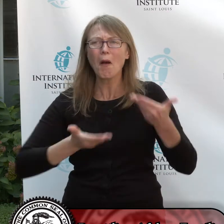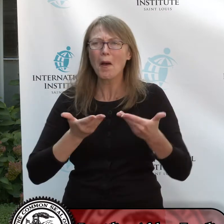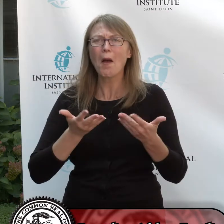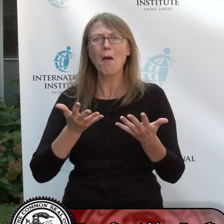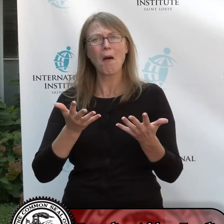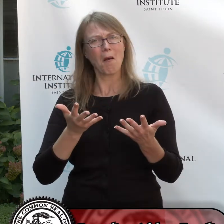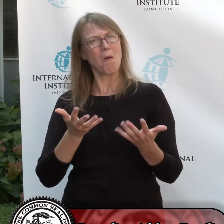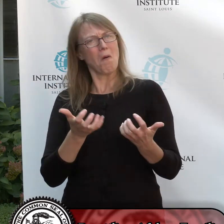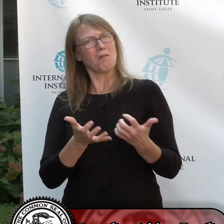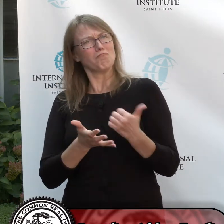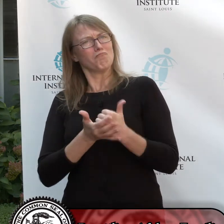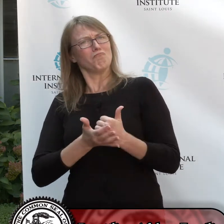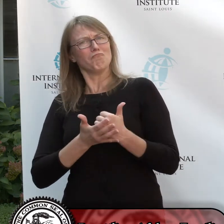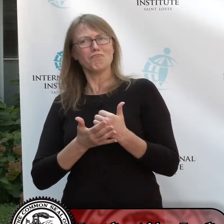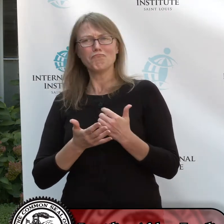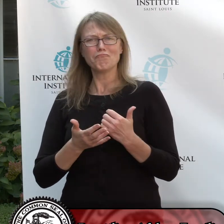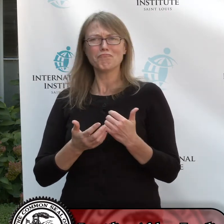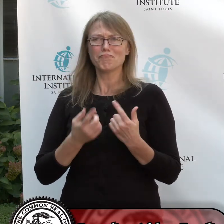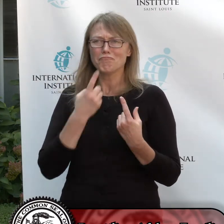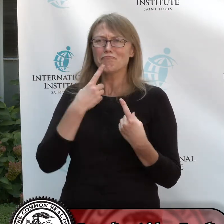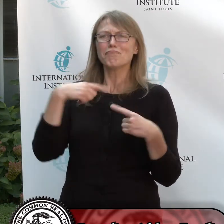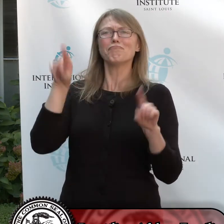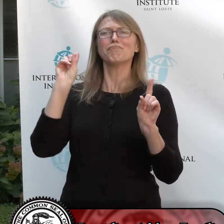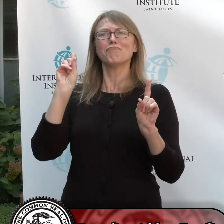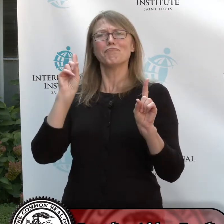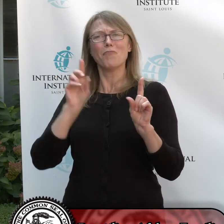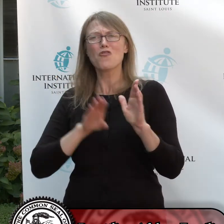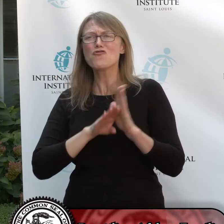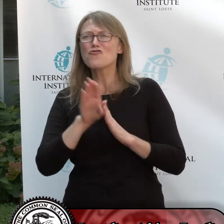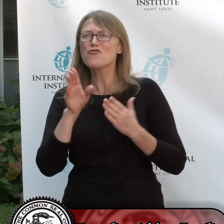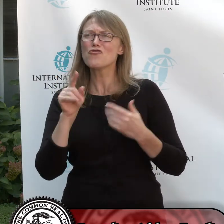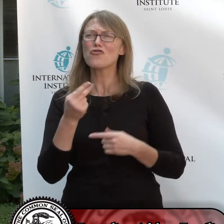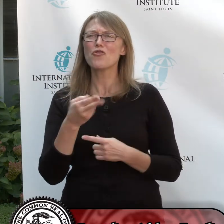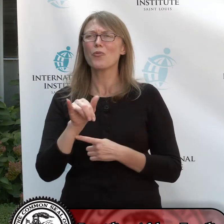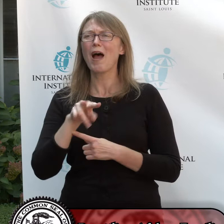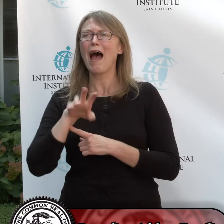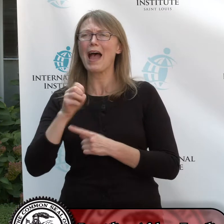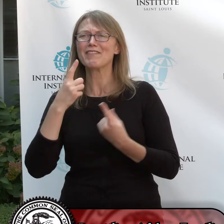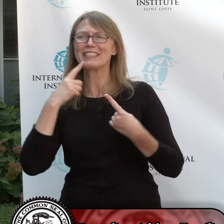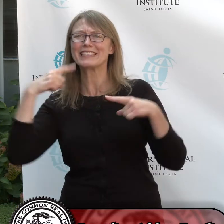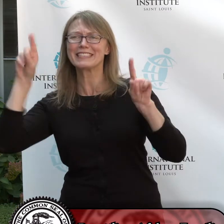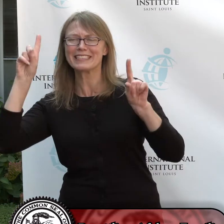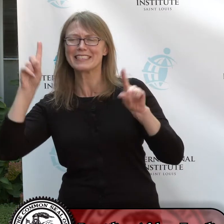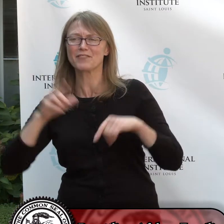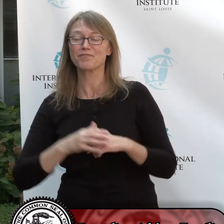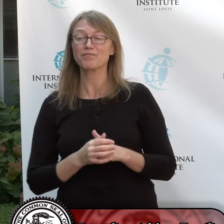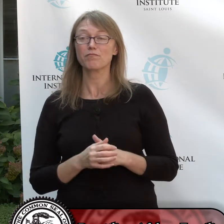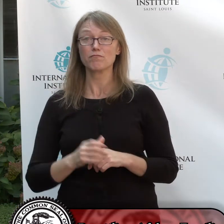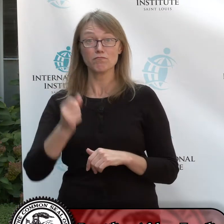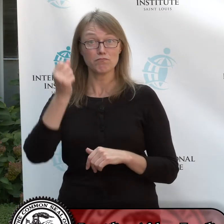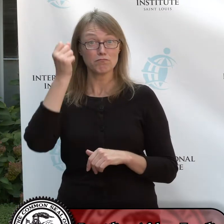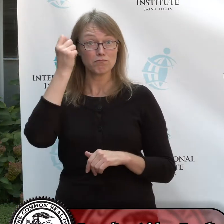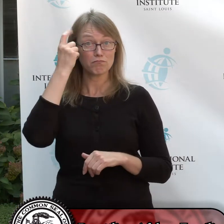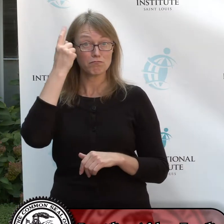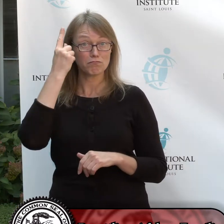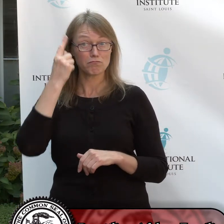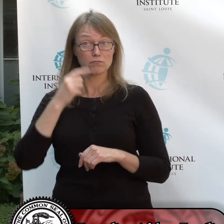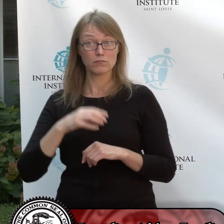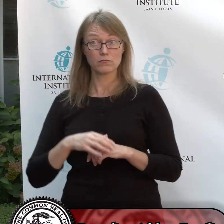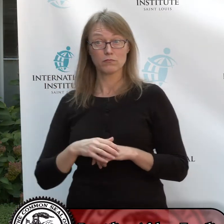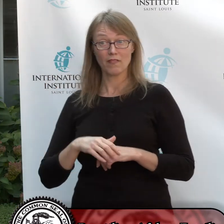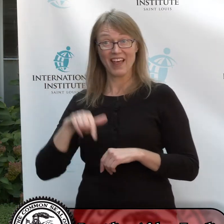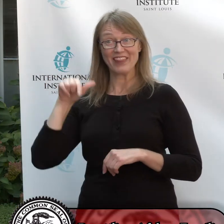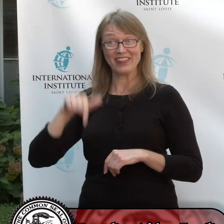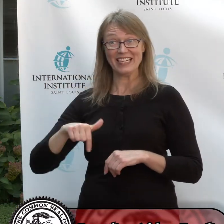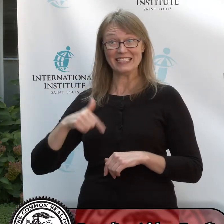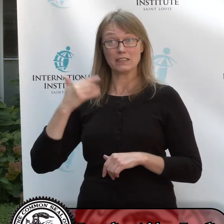add to the fabric of our region. And let's also remember that supporting our military, that we are